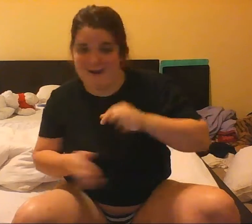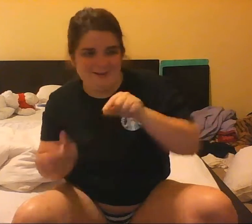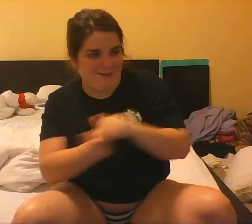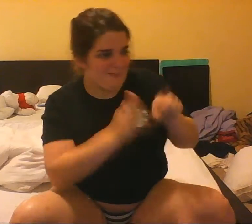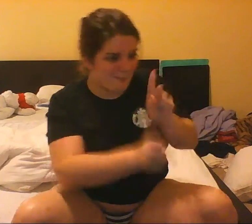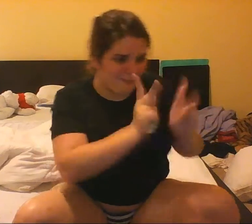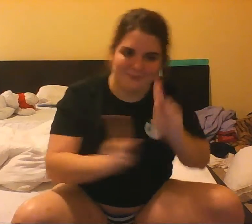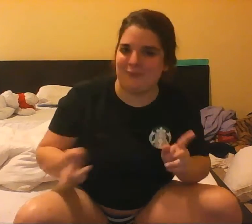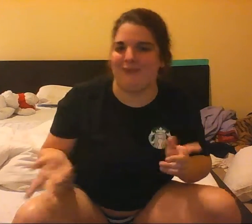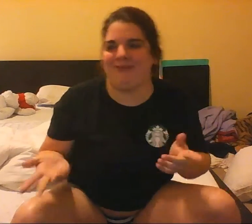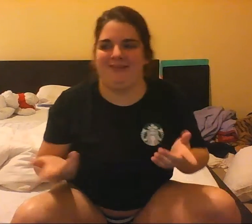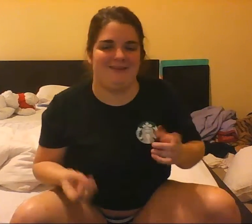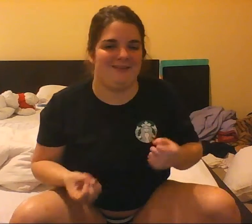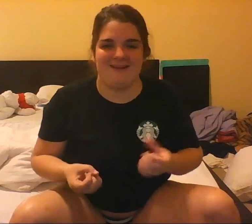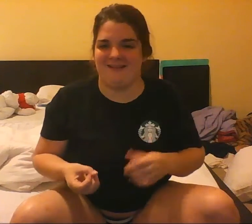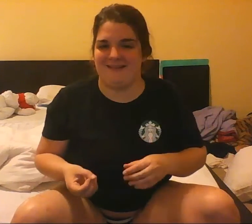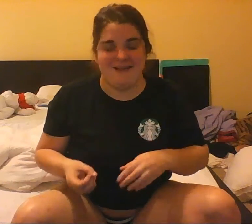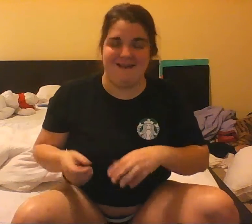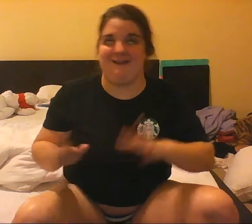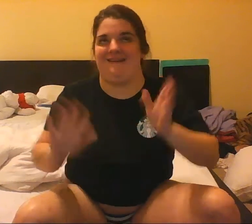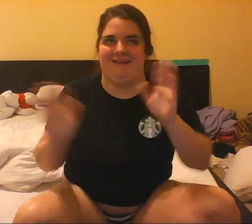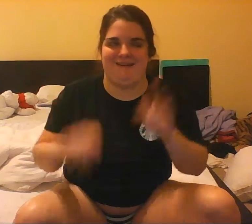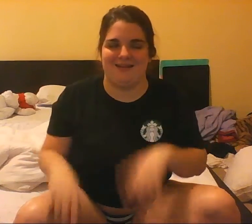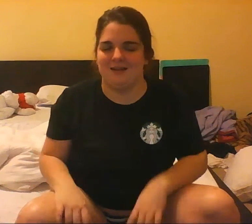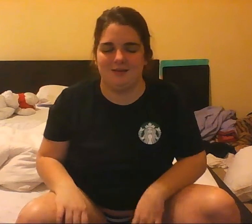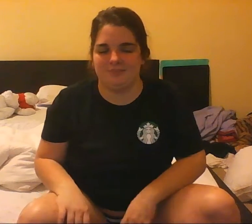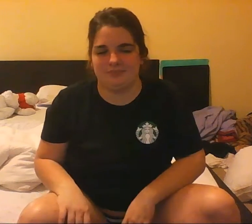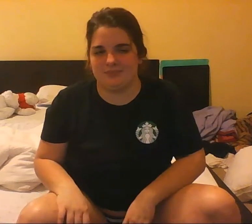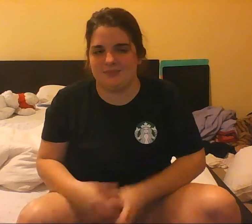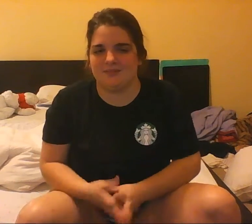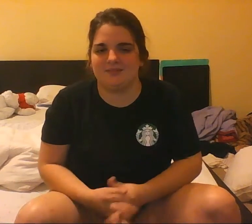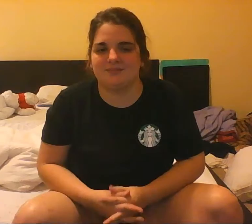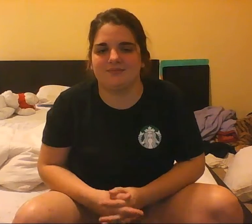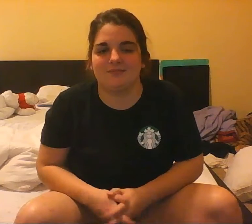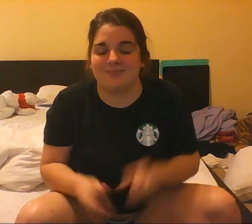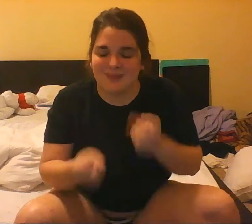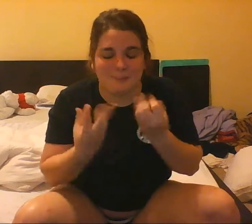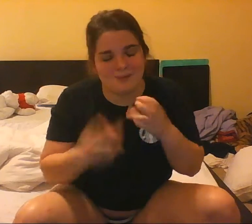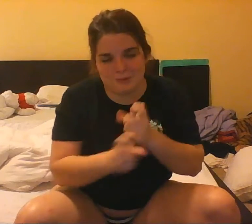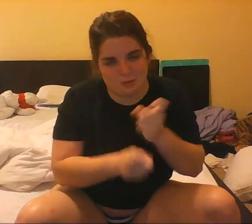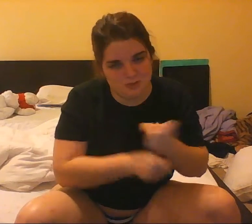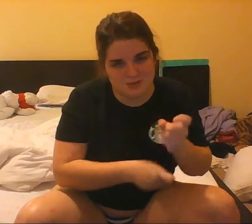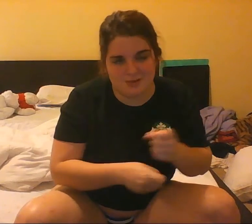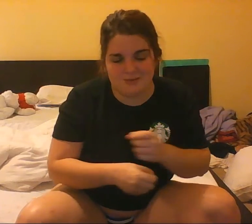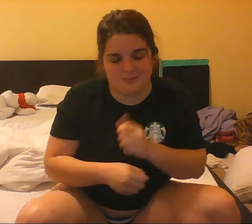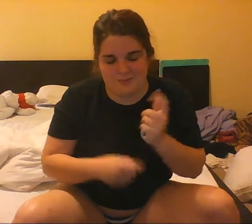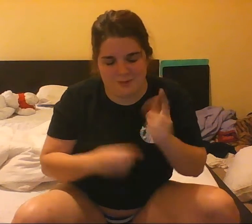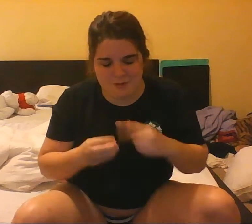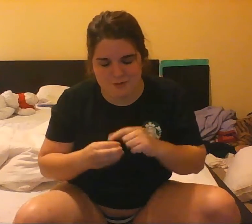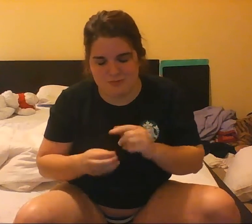he wants. Not a robot gender binary up in here. Yeah, But yeah, a movie where, you know, he has a relationship with another robot, and that robot